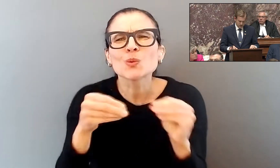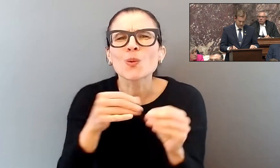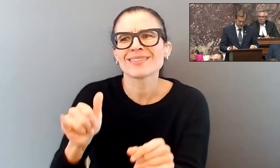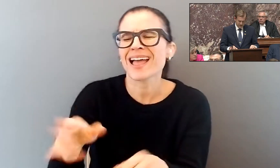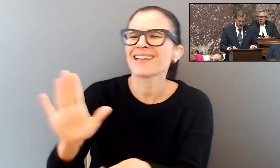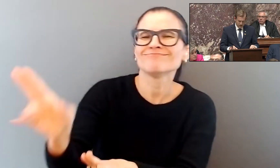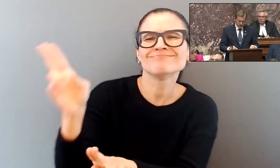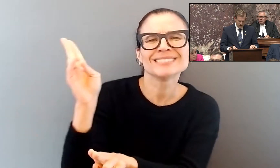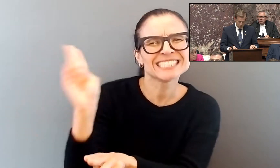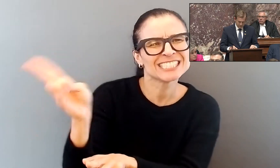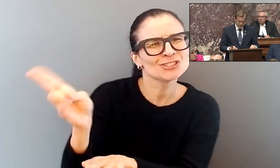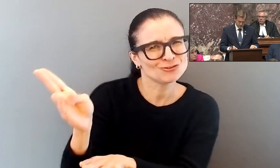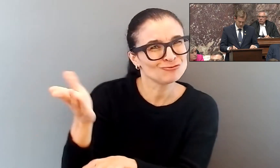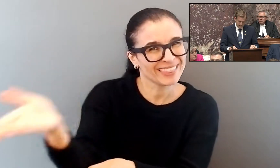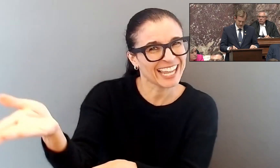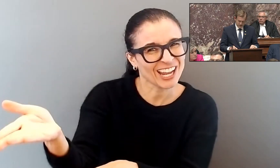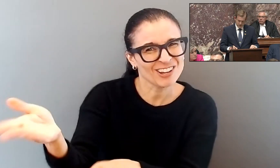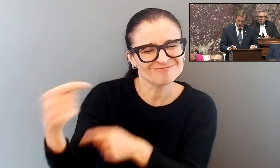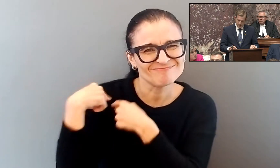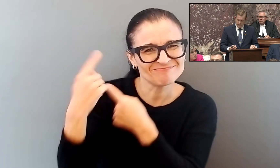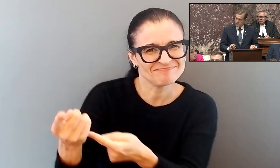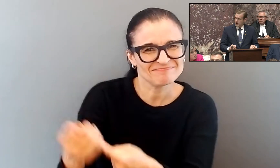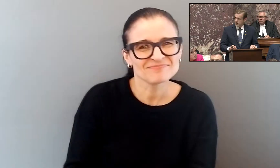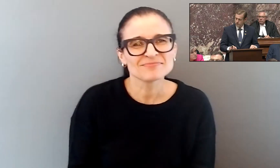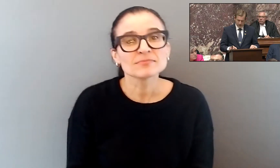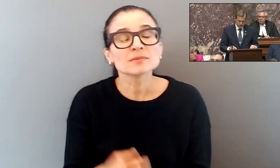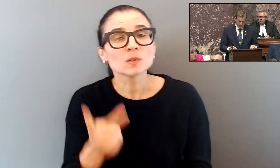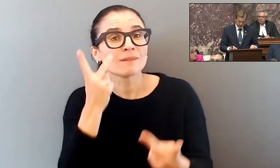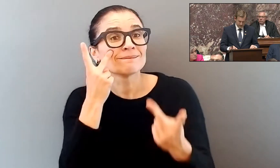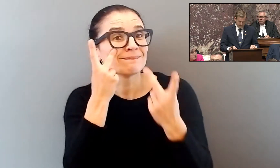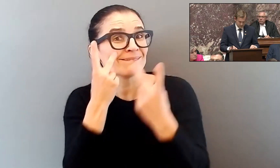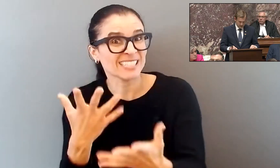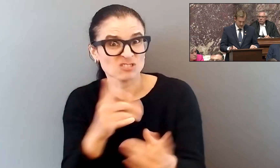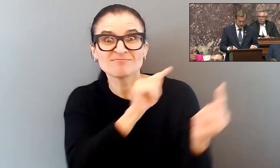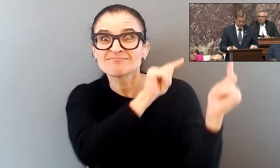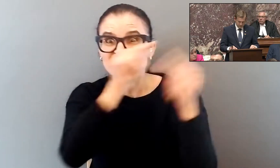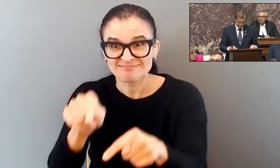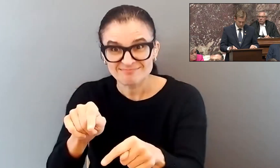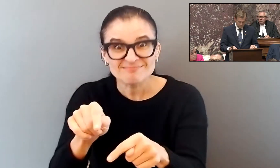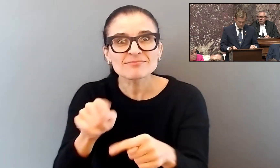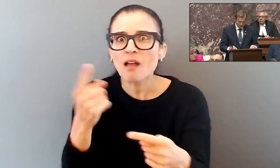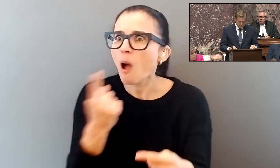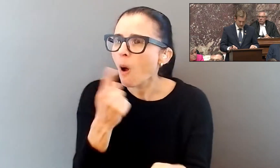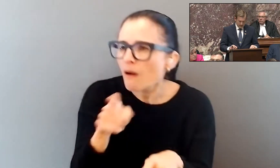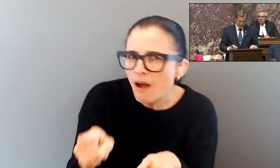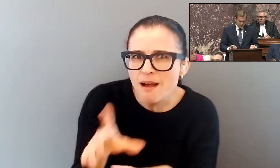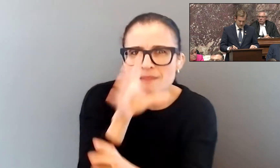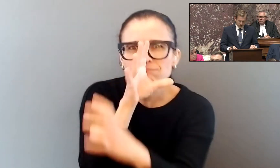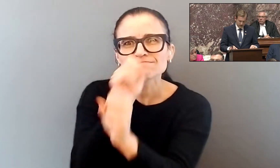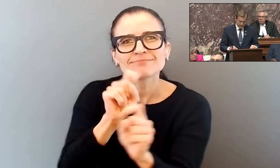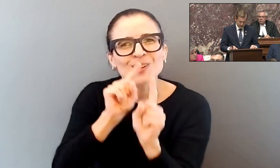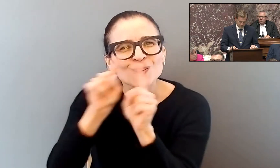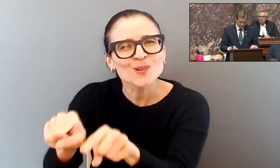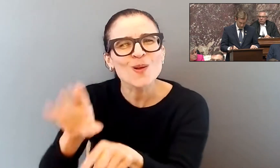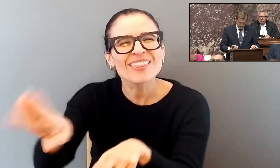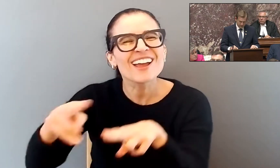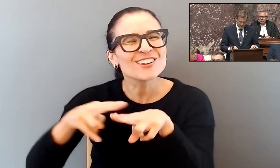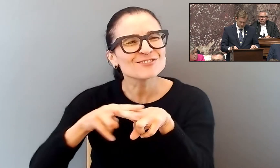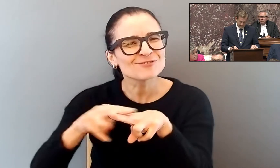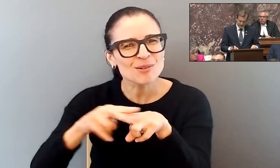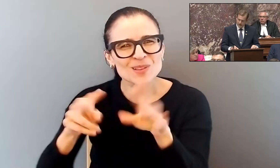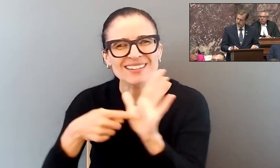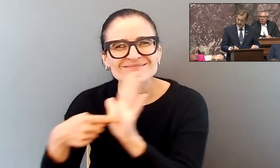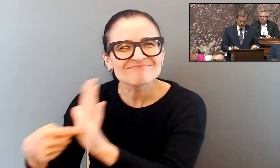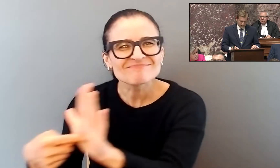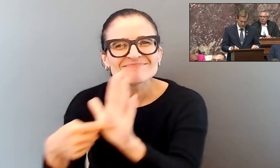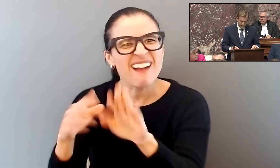across the province are often drawn to the charming model railway display on the upper floor, a hand-built recreation